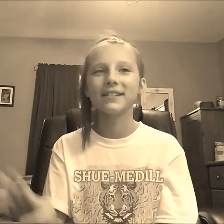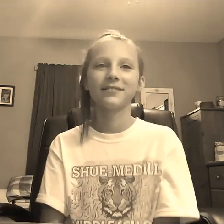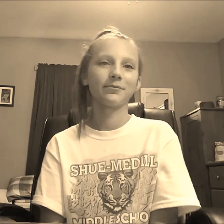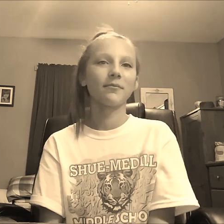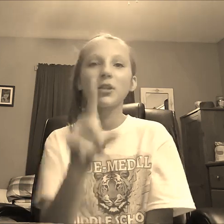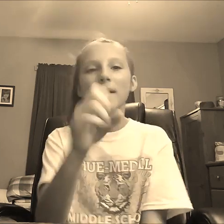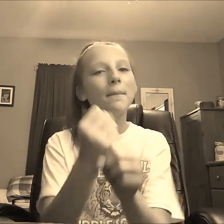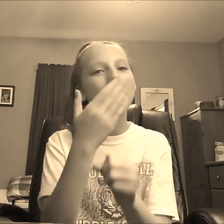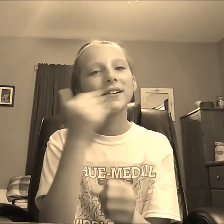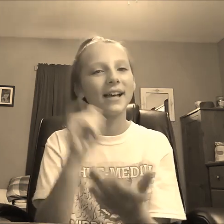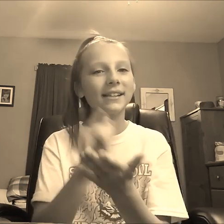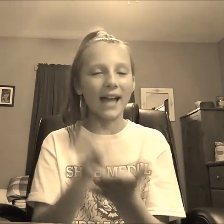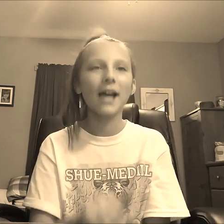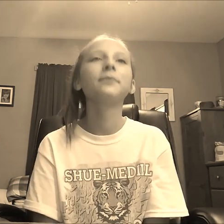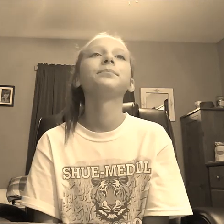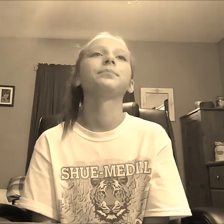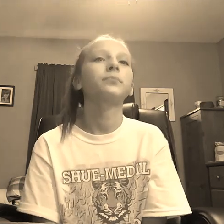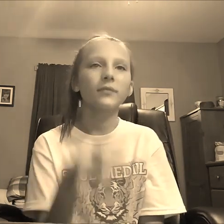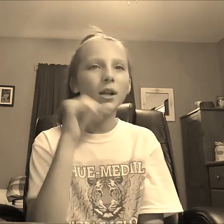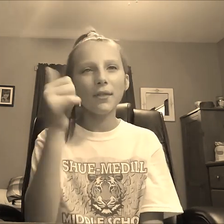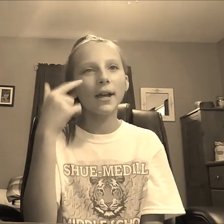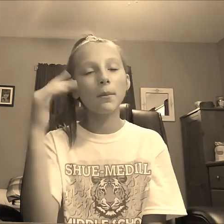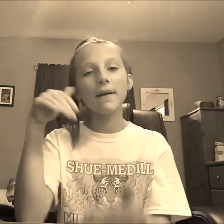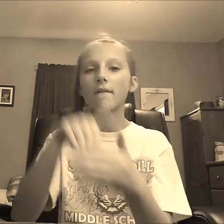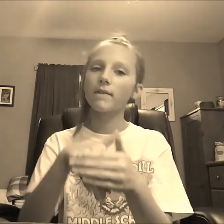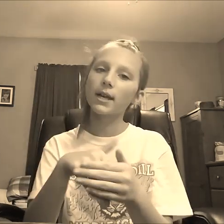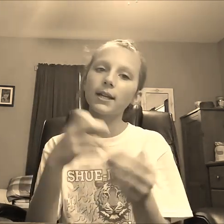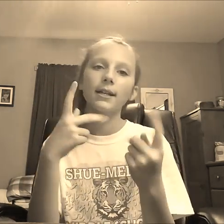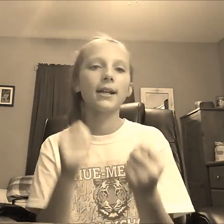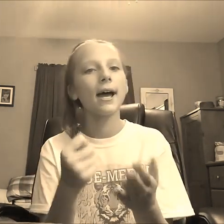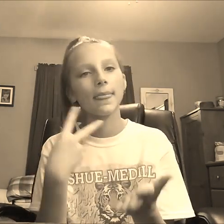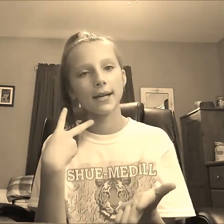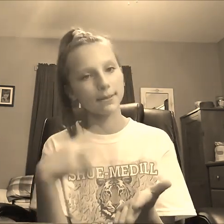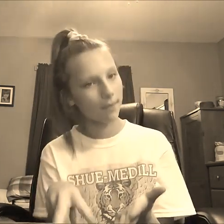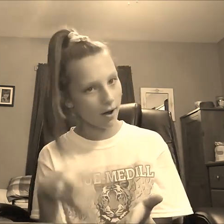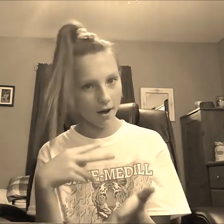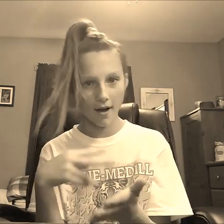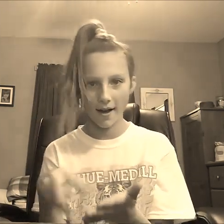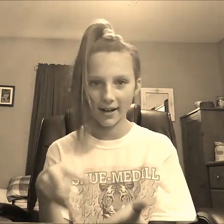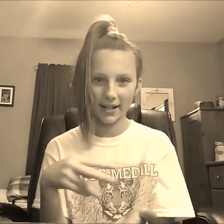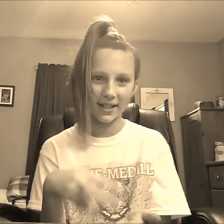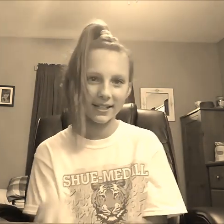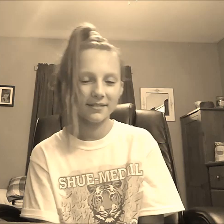mind And you make it better like that Don't think we fit in at this party